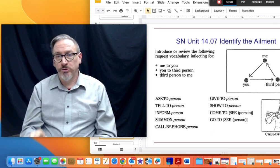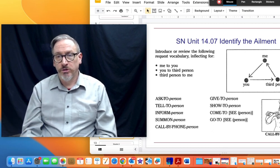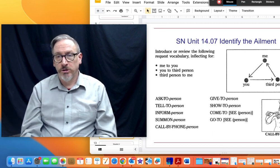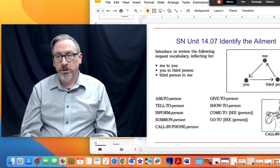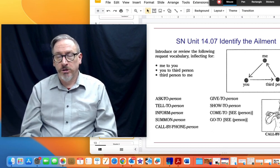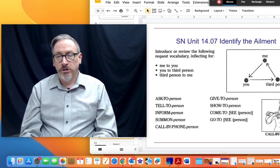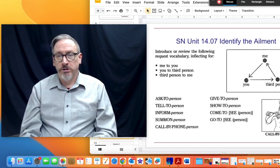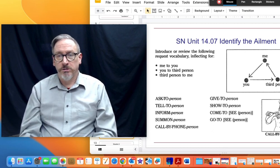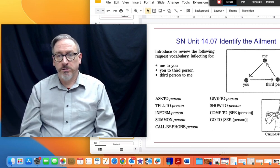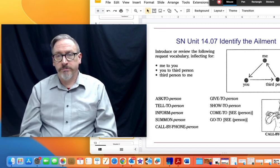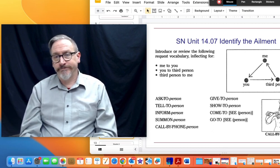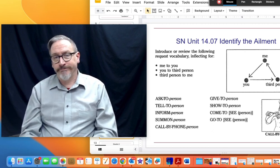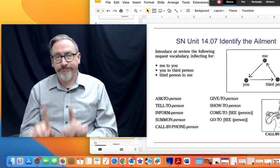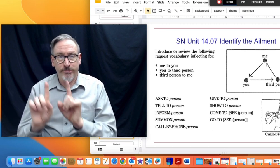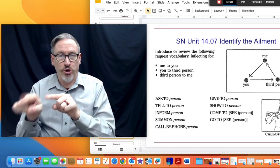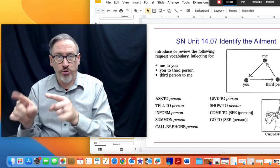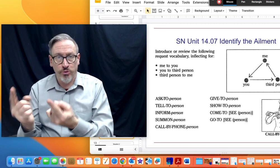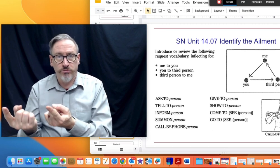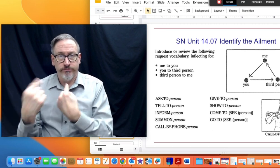To.